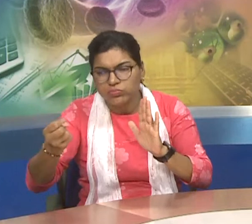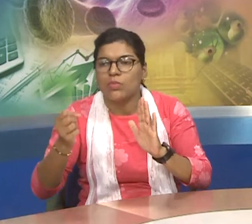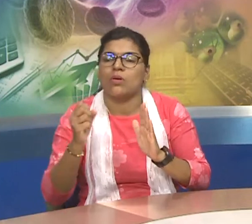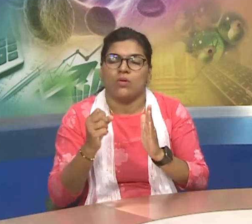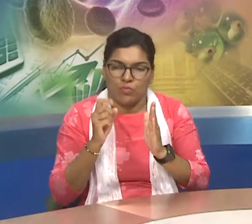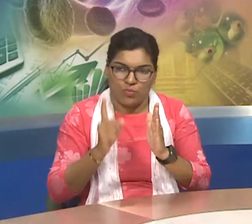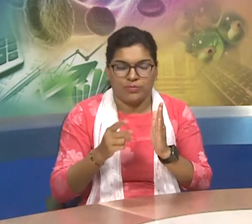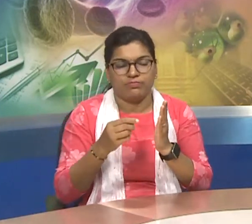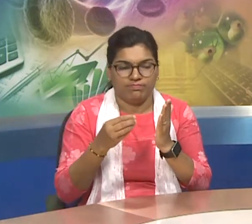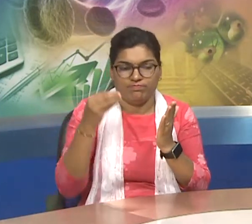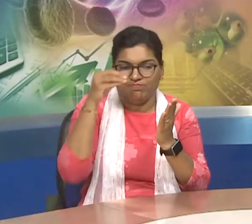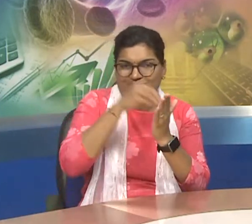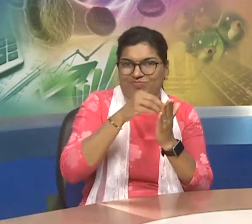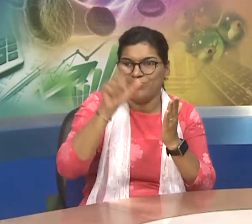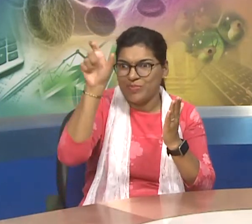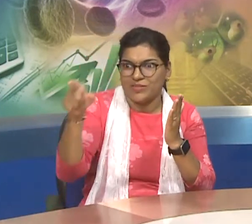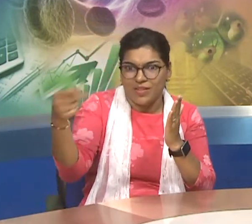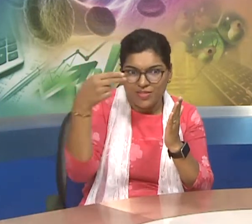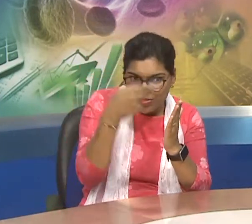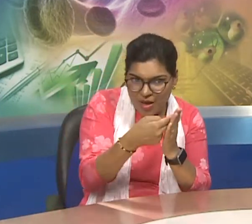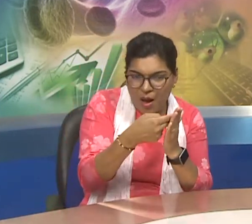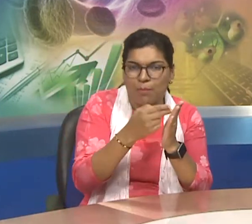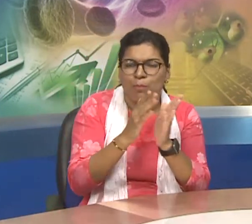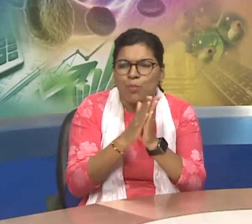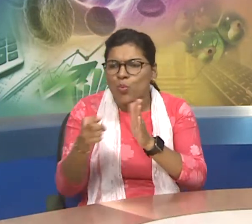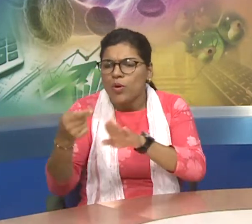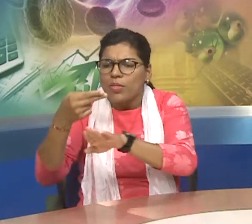the card or the register system.